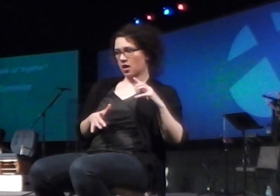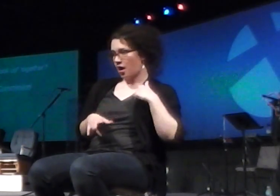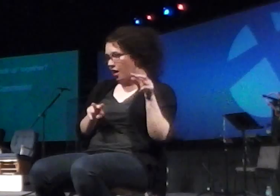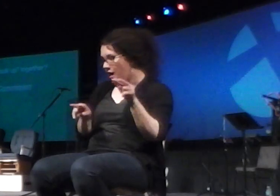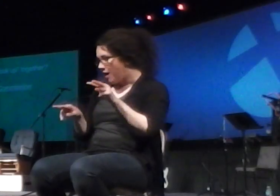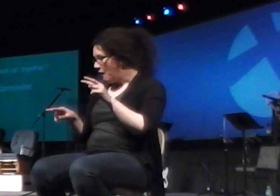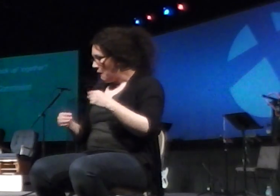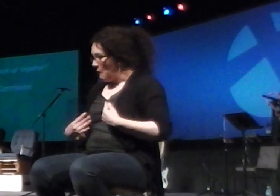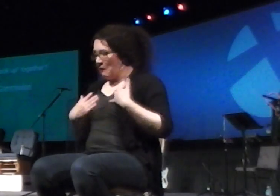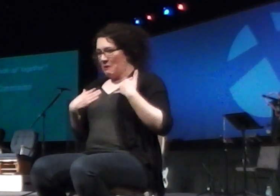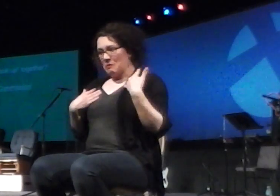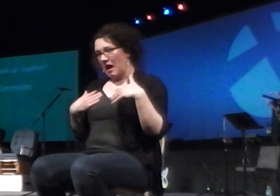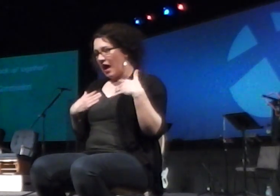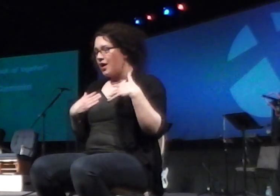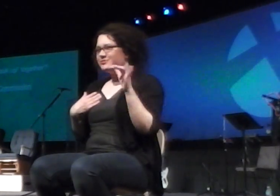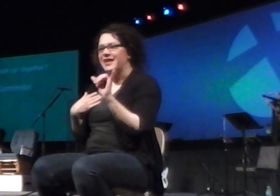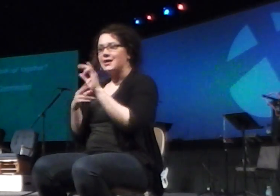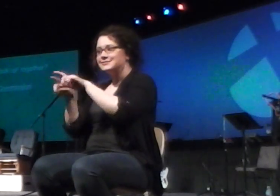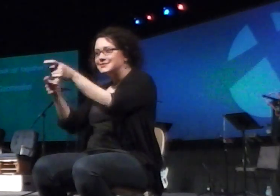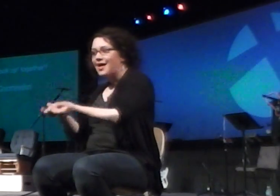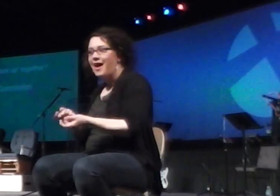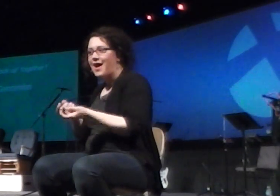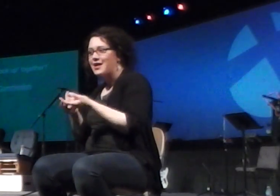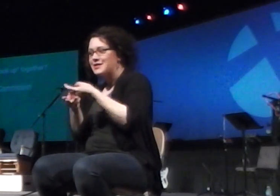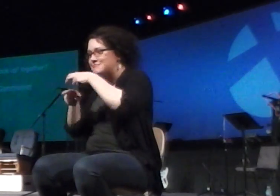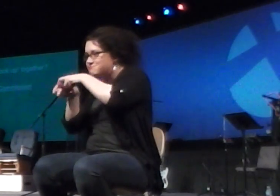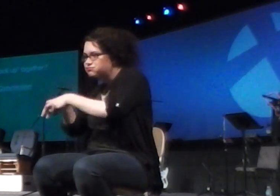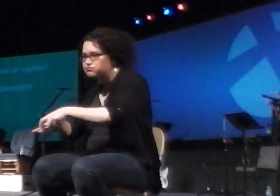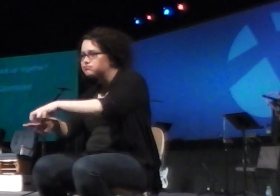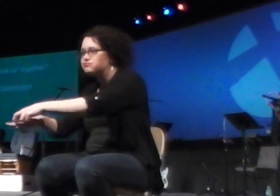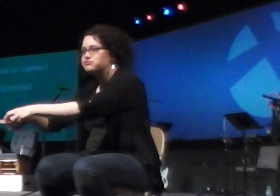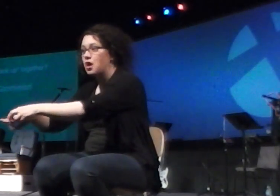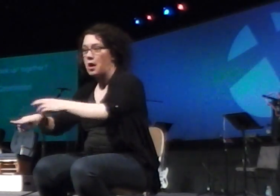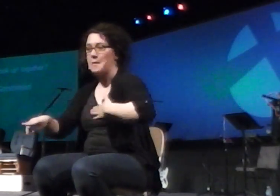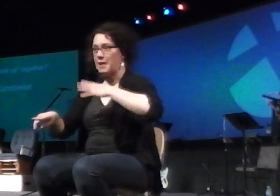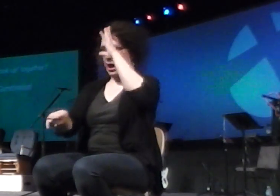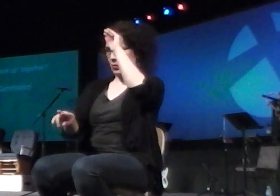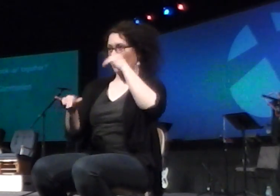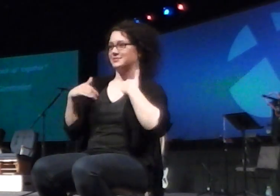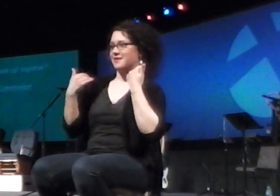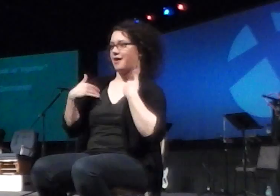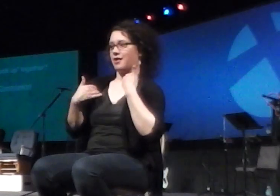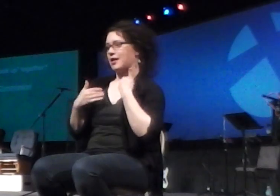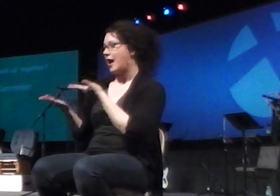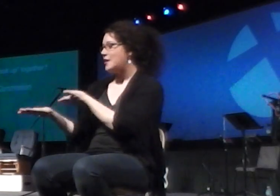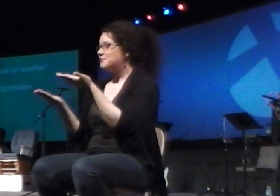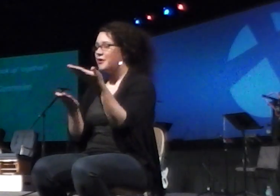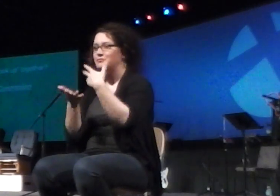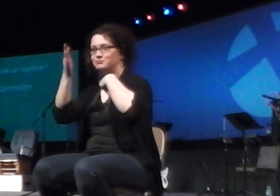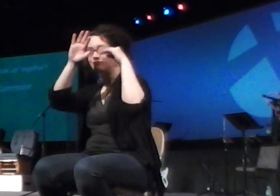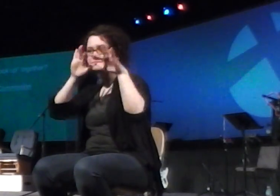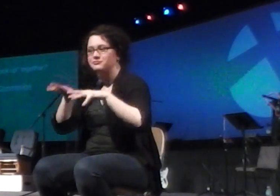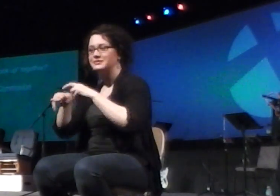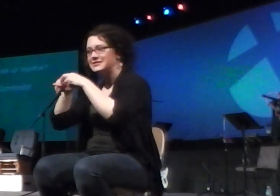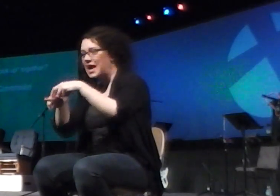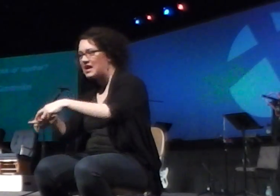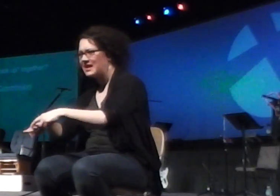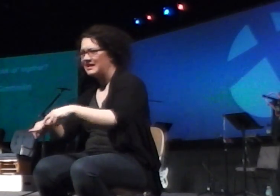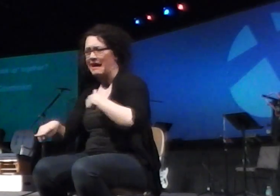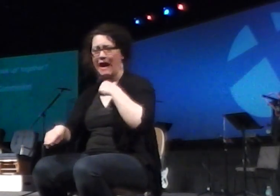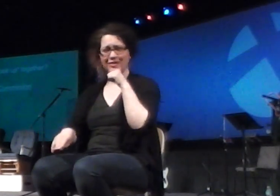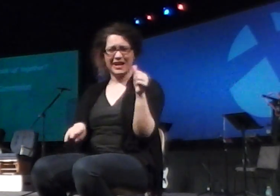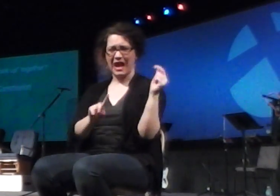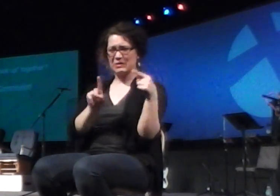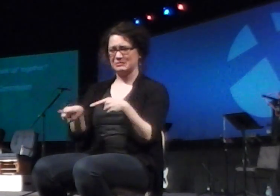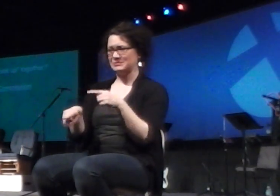for me again. Like sledding. I remember when my boys were younger, I took them sledding for the first time. And I hadn't been sledding in